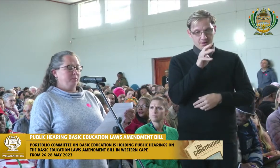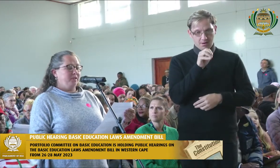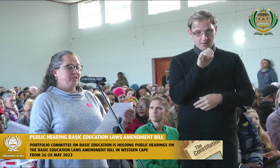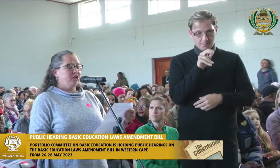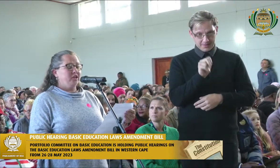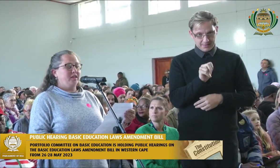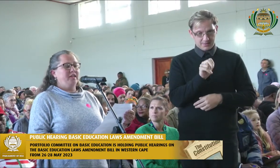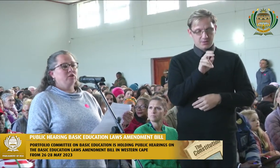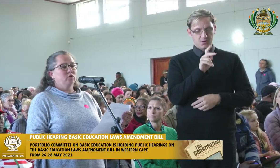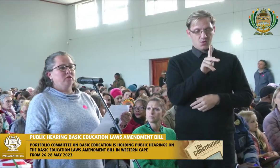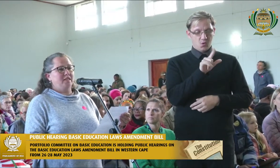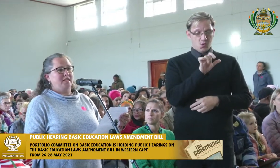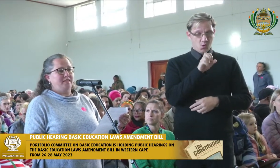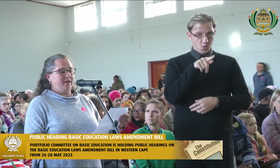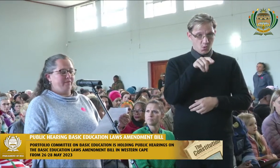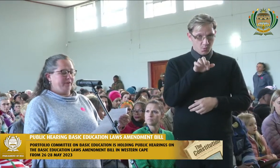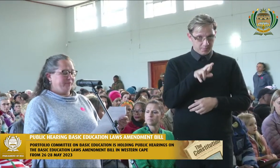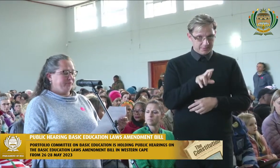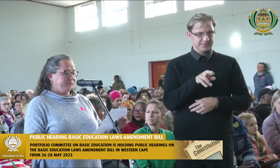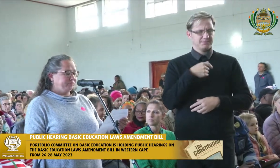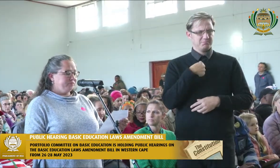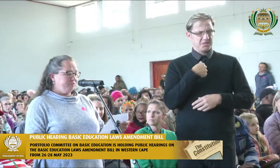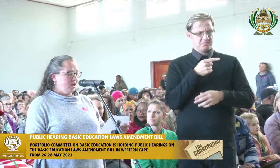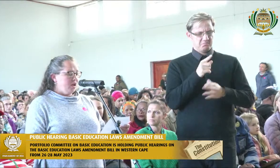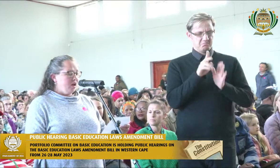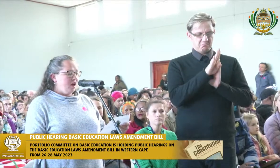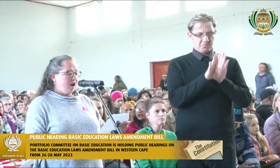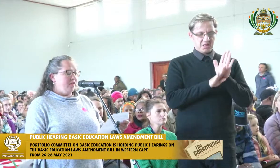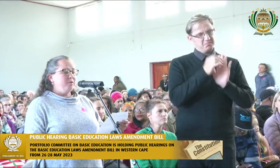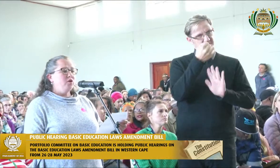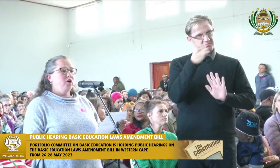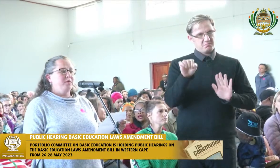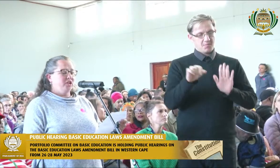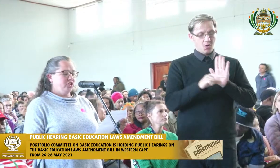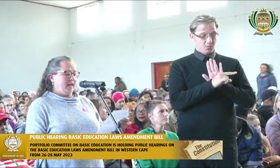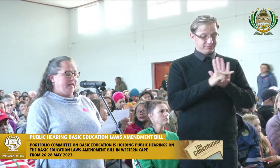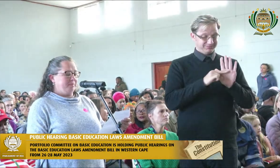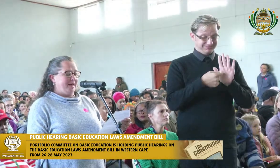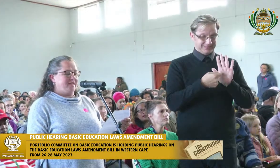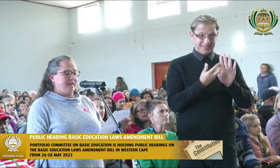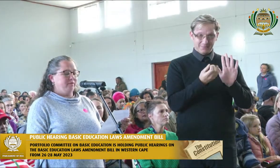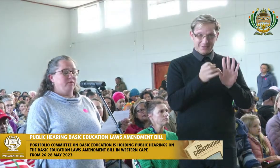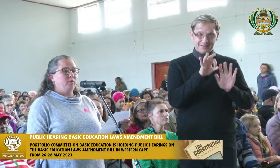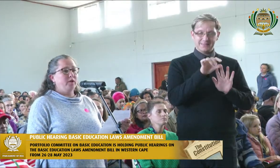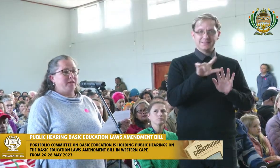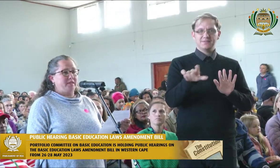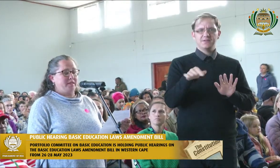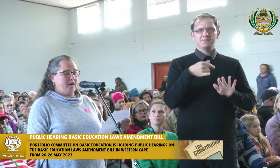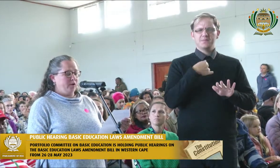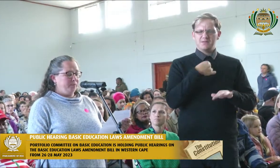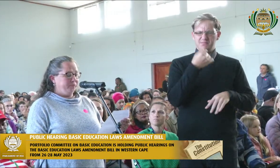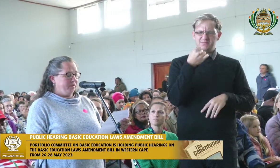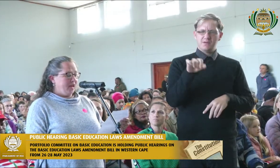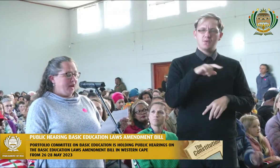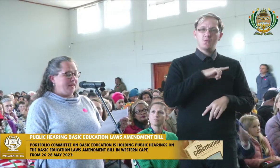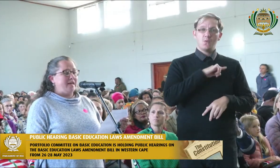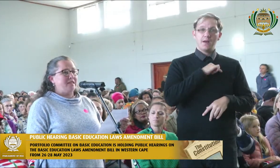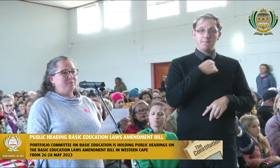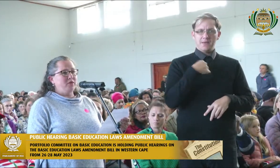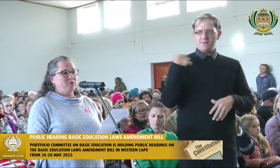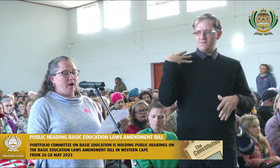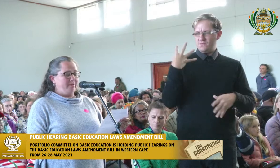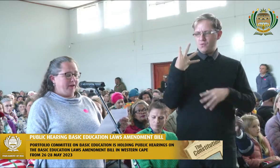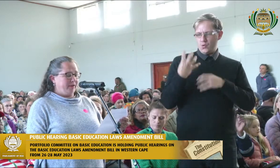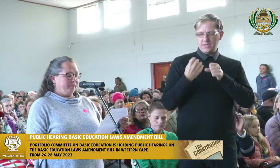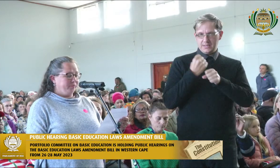Bill, particularly Clause 37. I have been home educating my son for 4 years now, and he